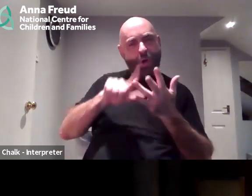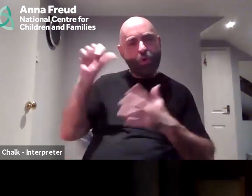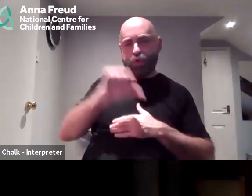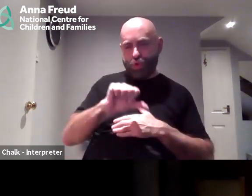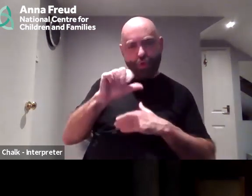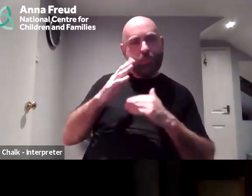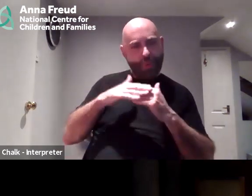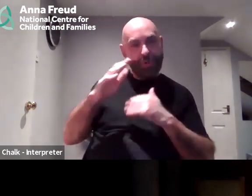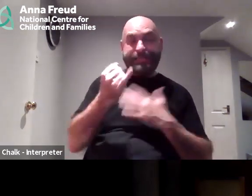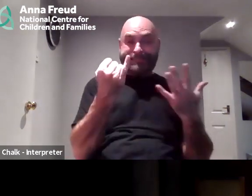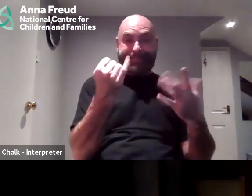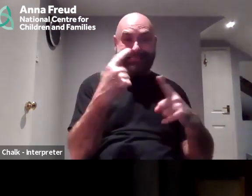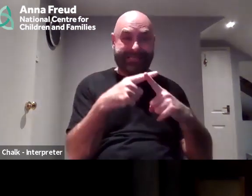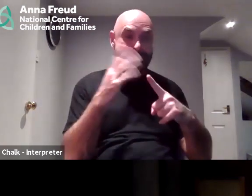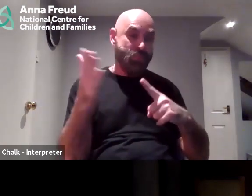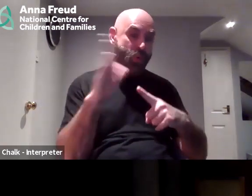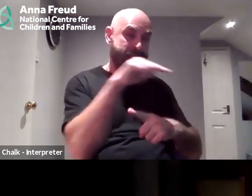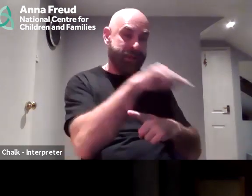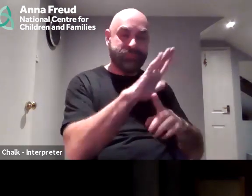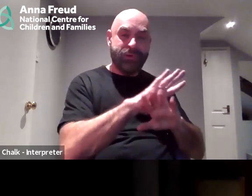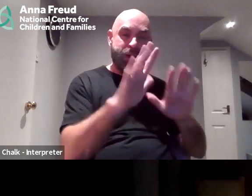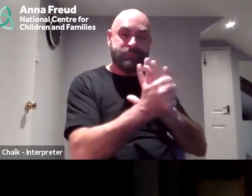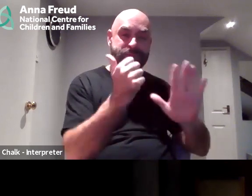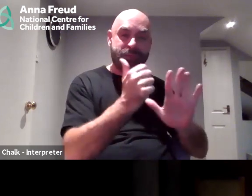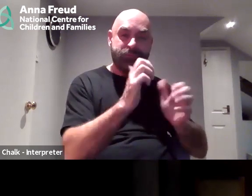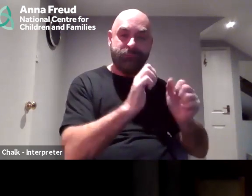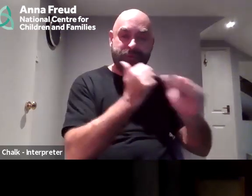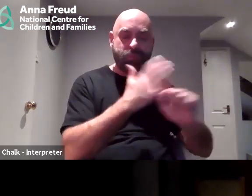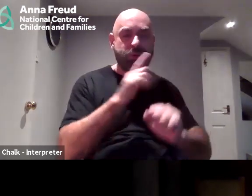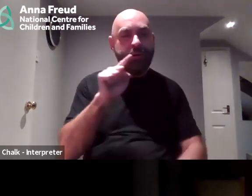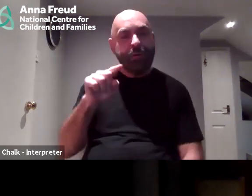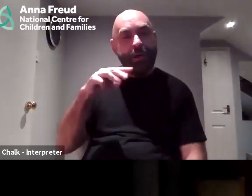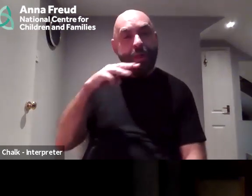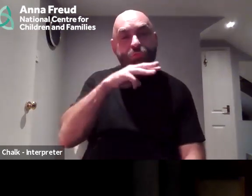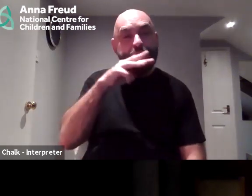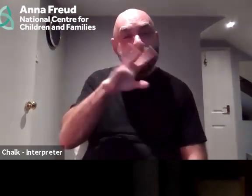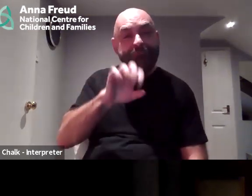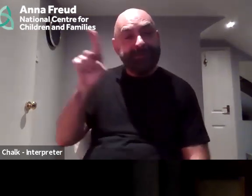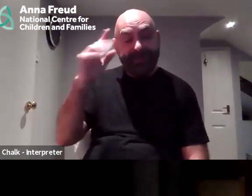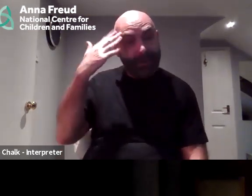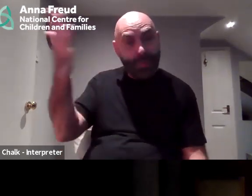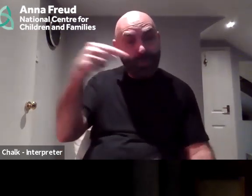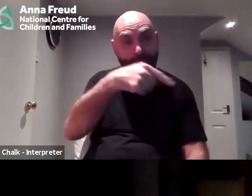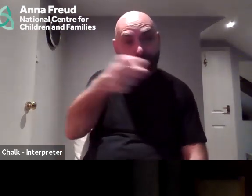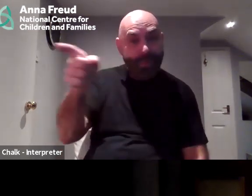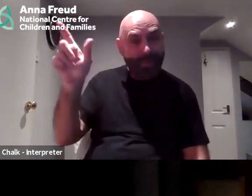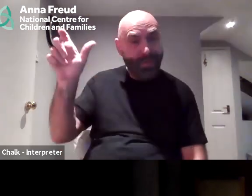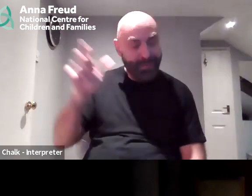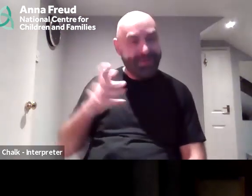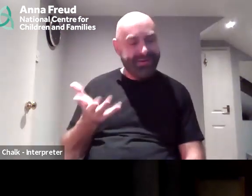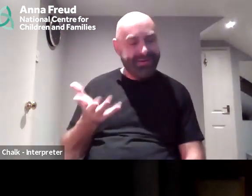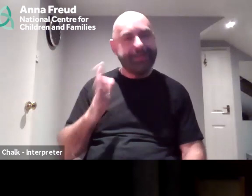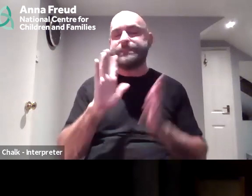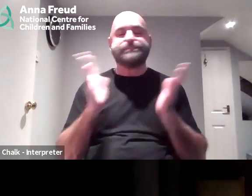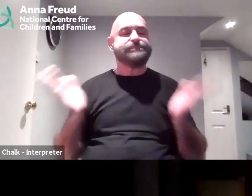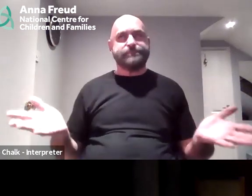6 times more than an unskilled factory worker, but not 350 times more. So